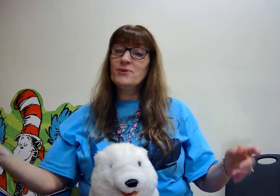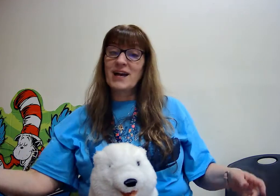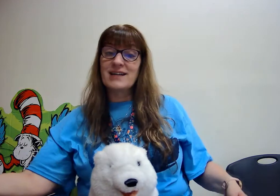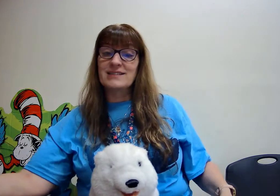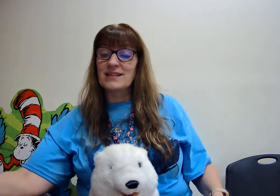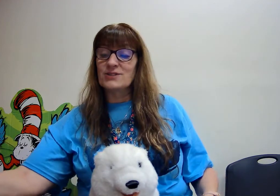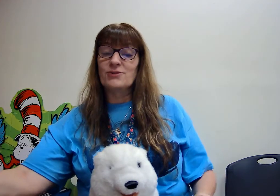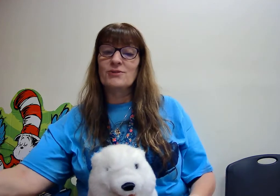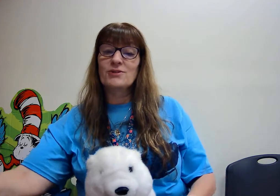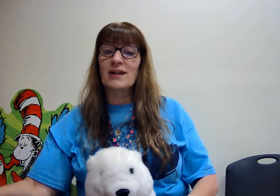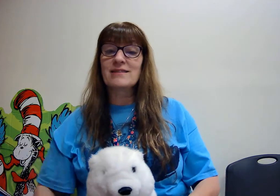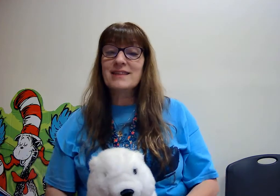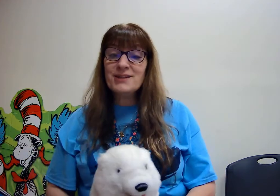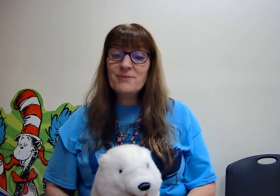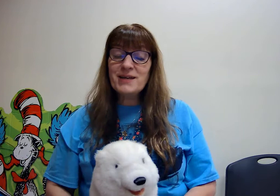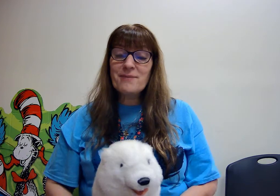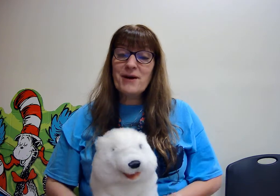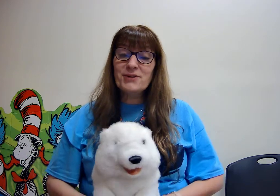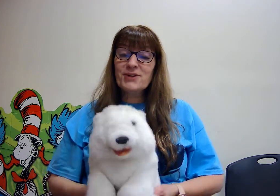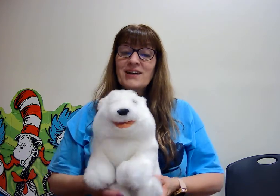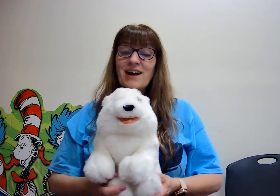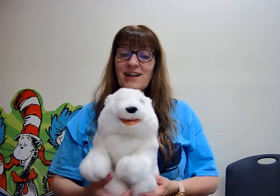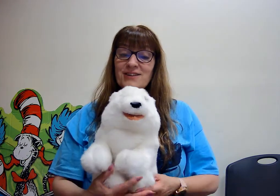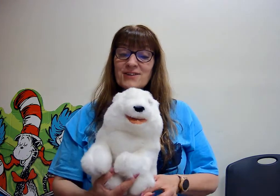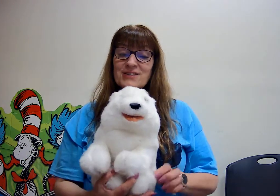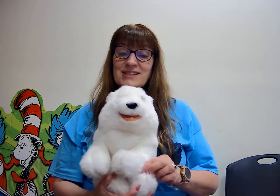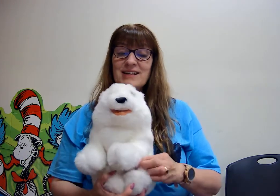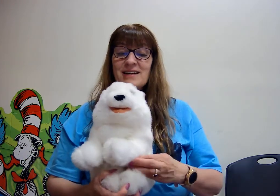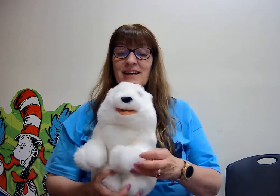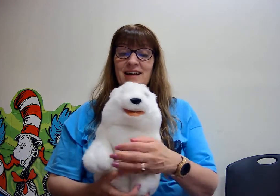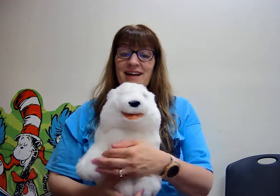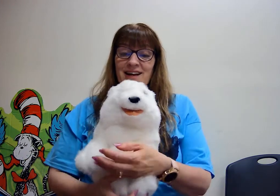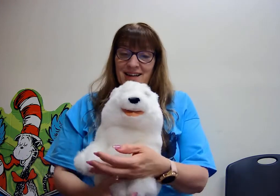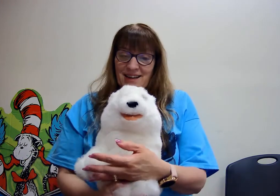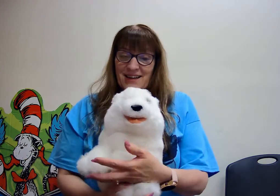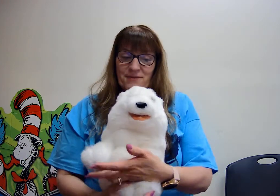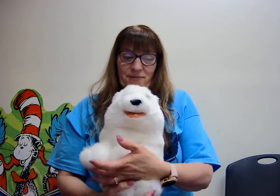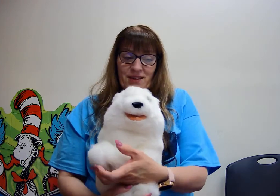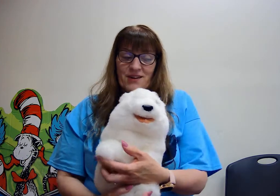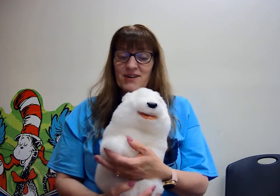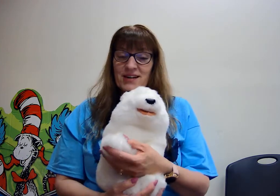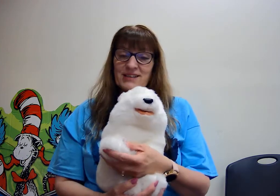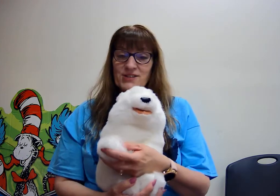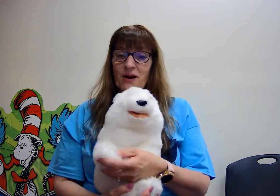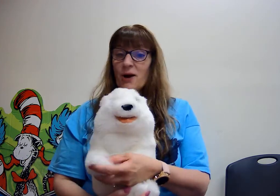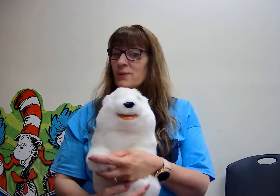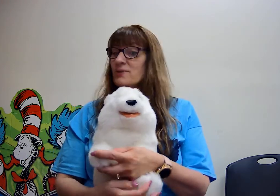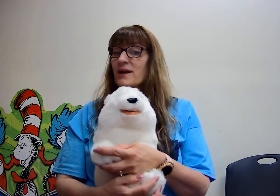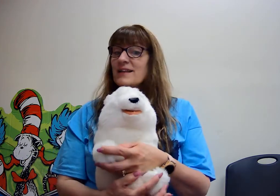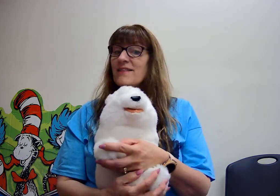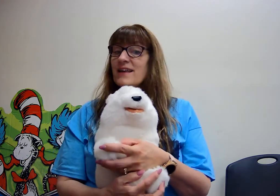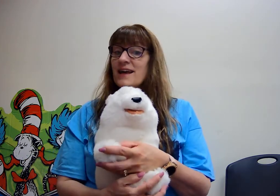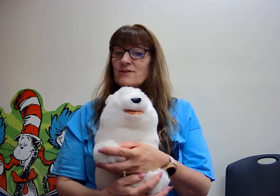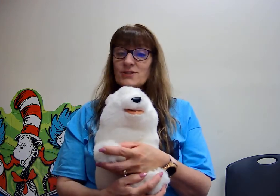got to learn a little bit about your colors. All right, so are we ready then now to do